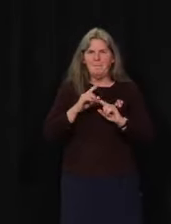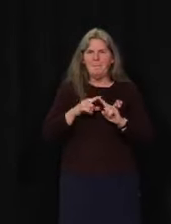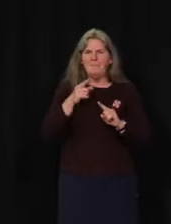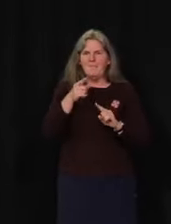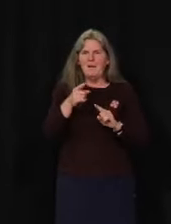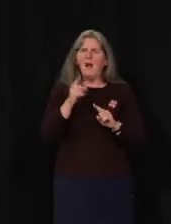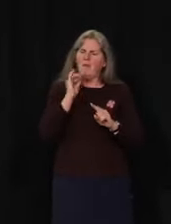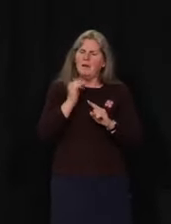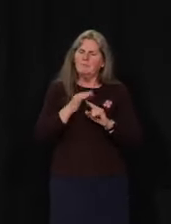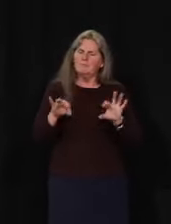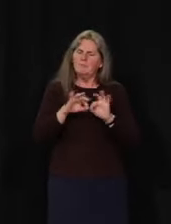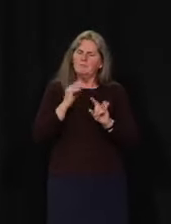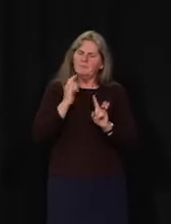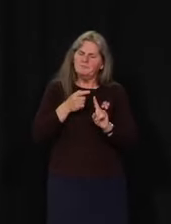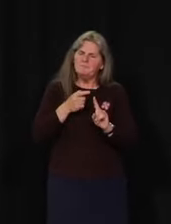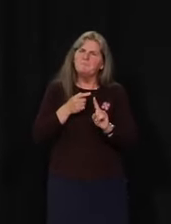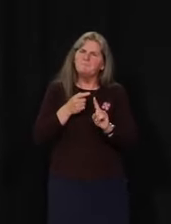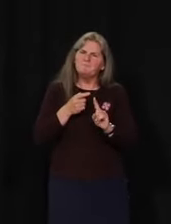want to reiterate that